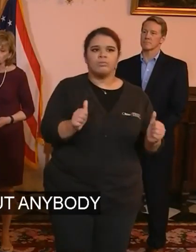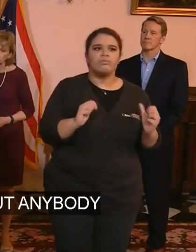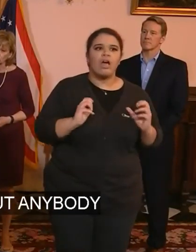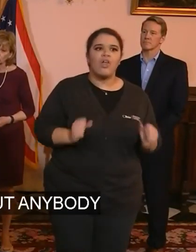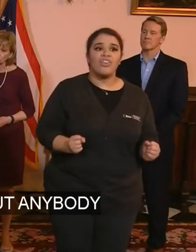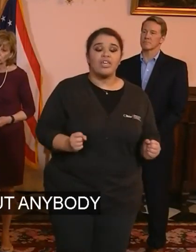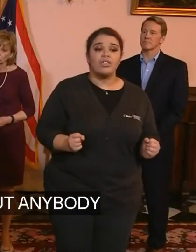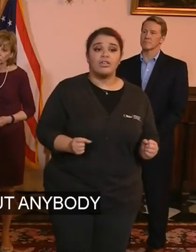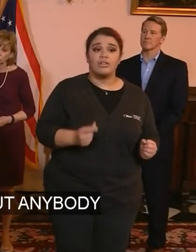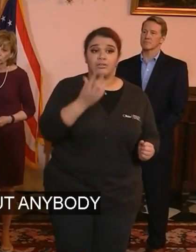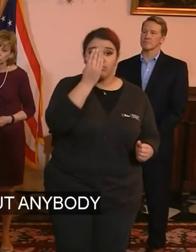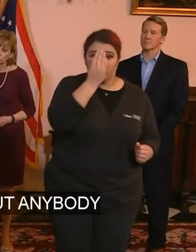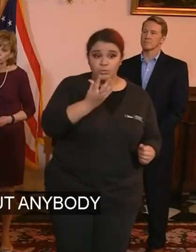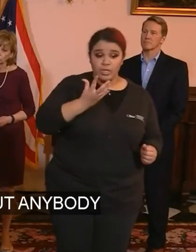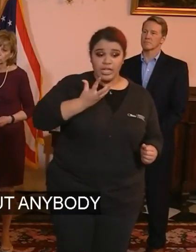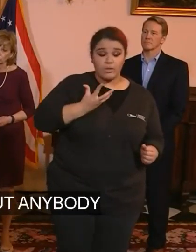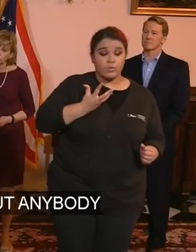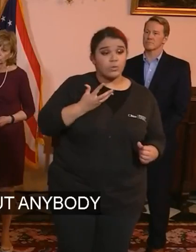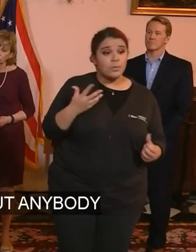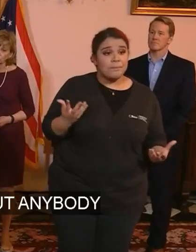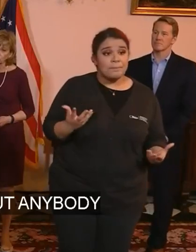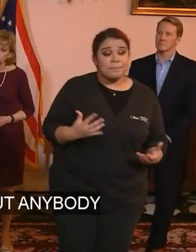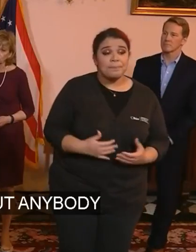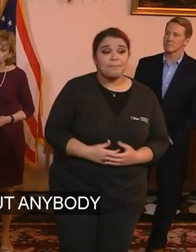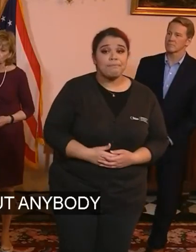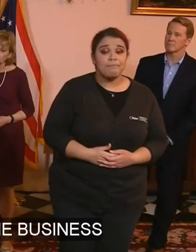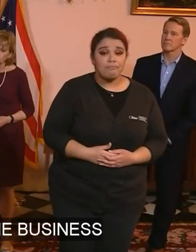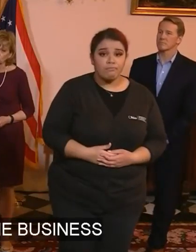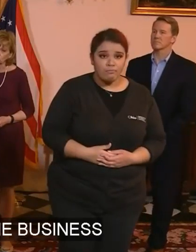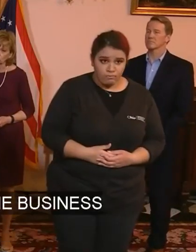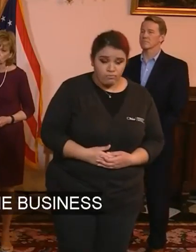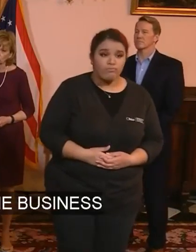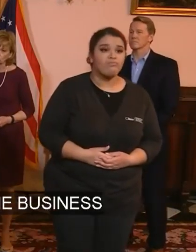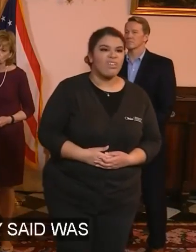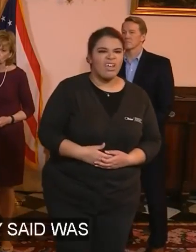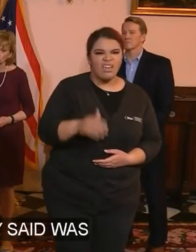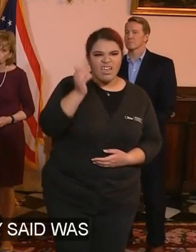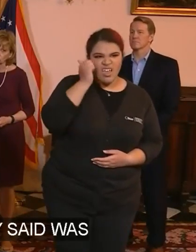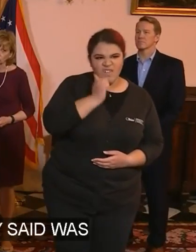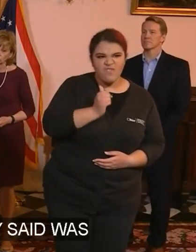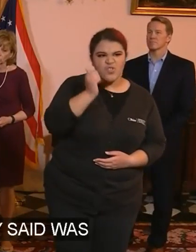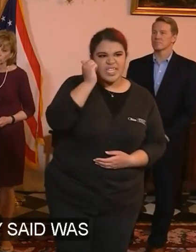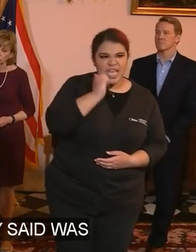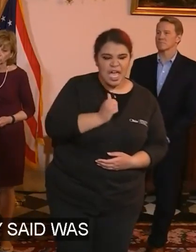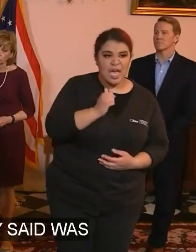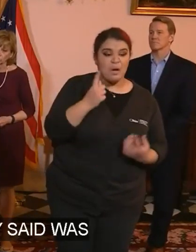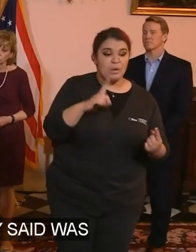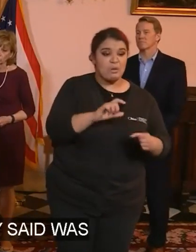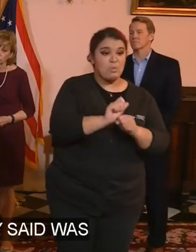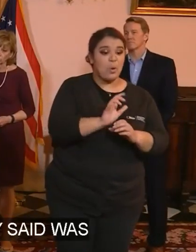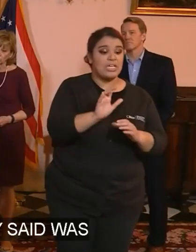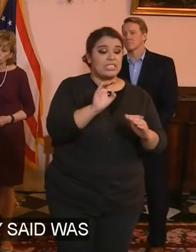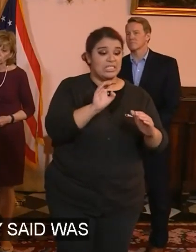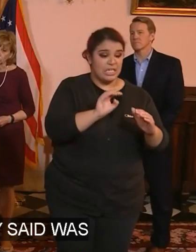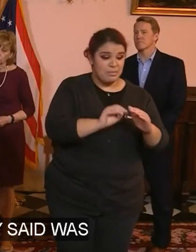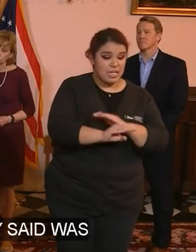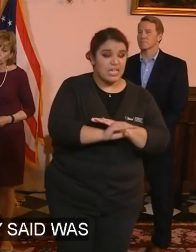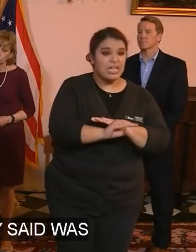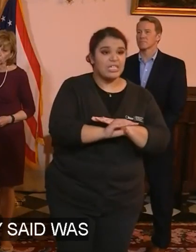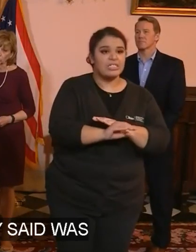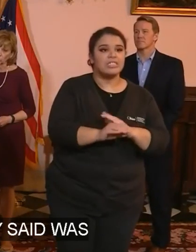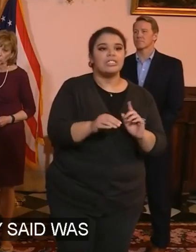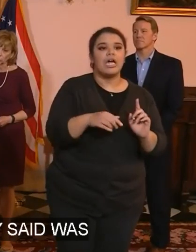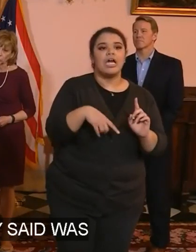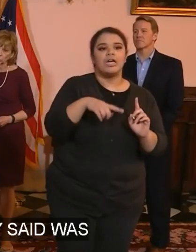that they said was that, they took the temperature of people when they came in.